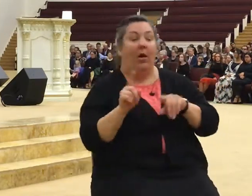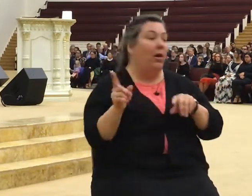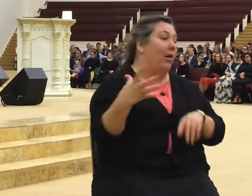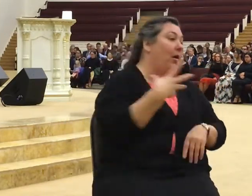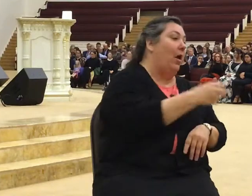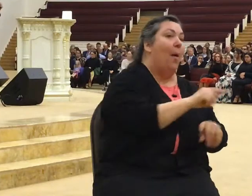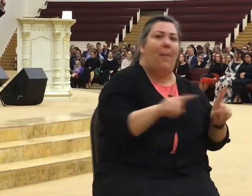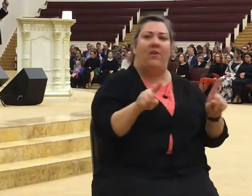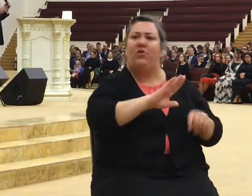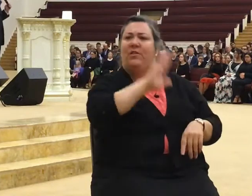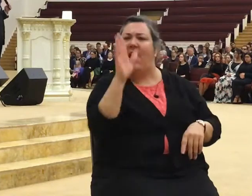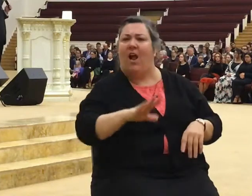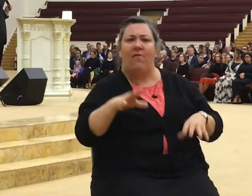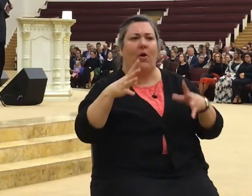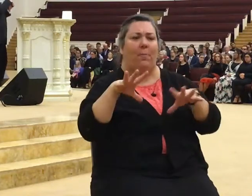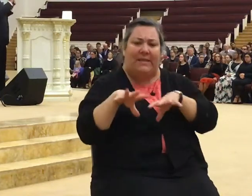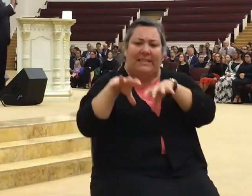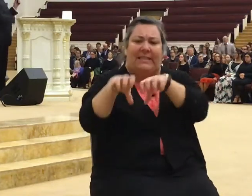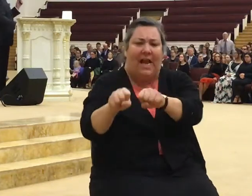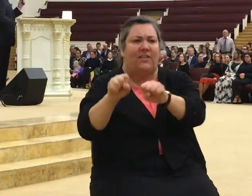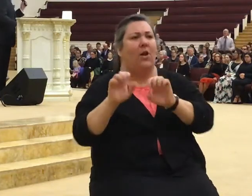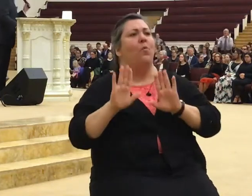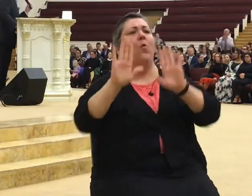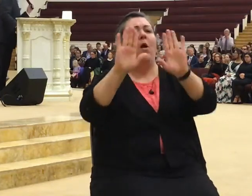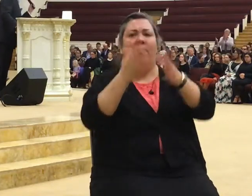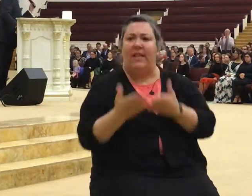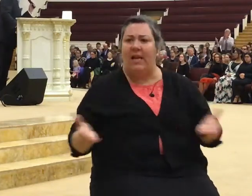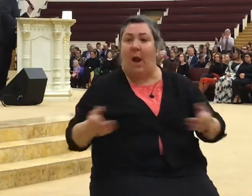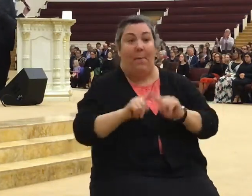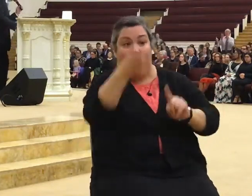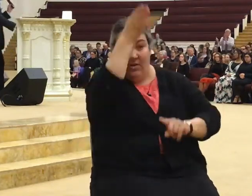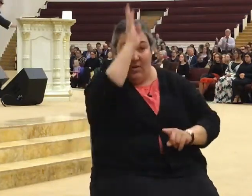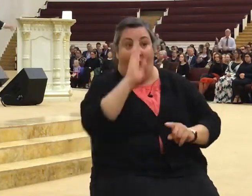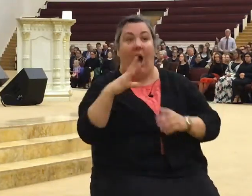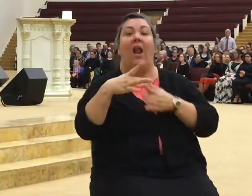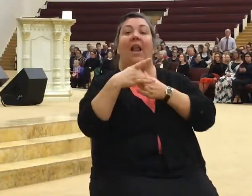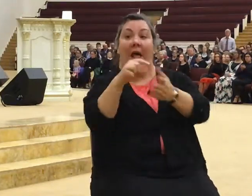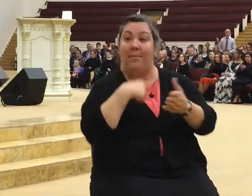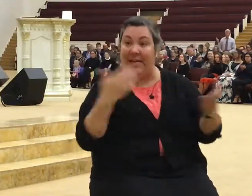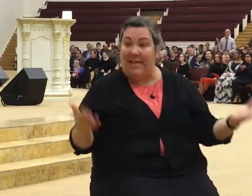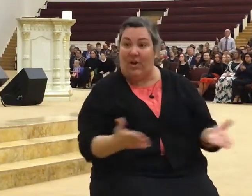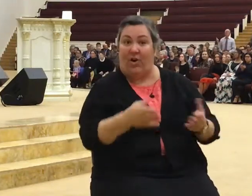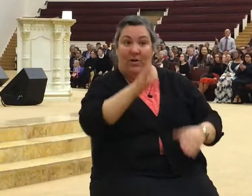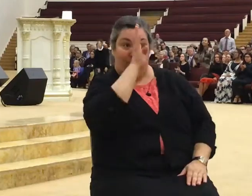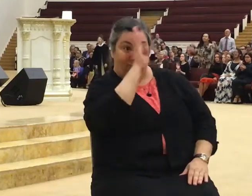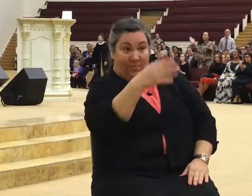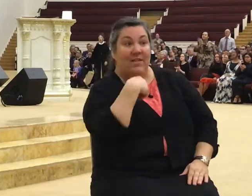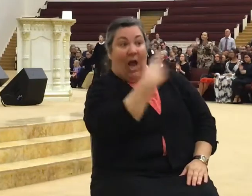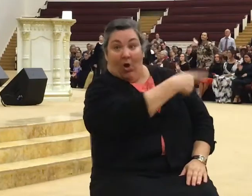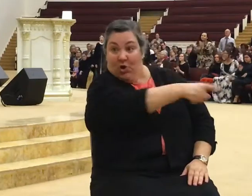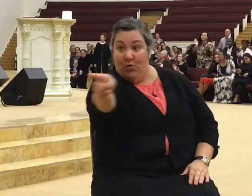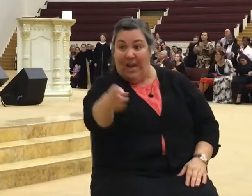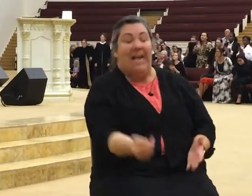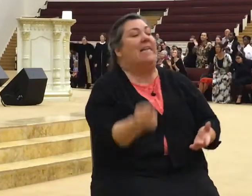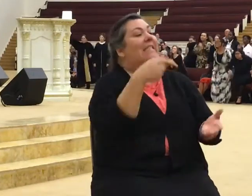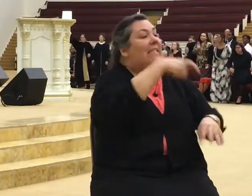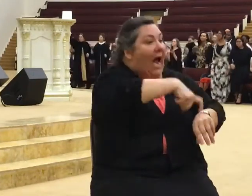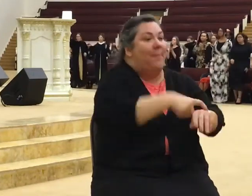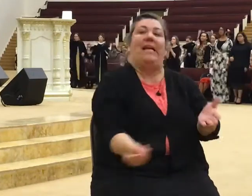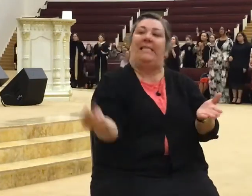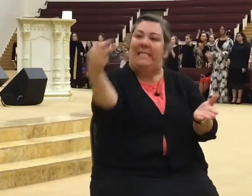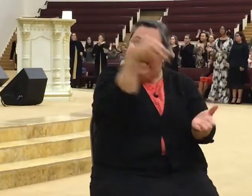possessing anything great. Well, God got me in your face tonight to tell you it's time to get up and get over.